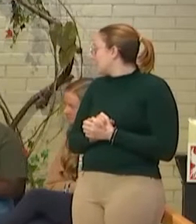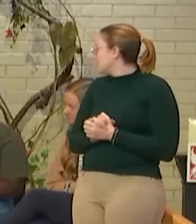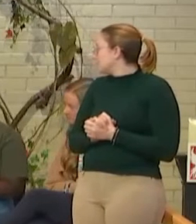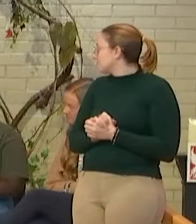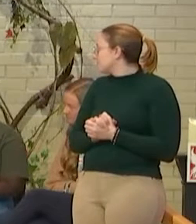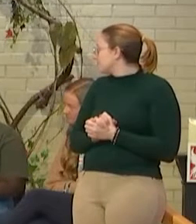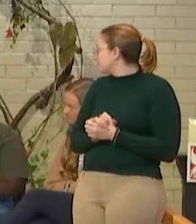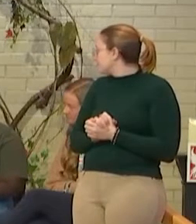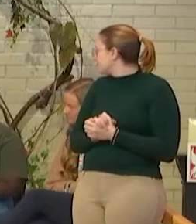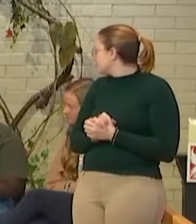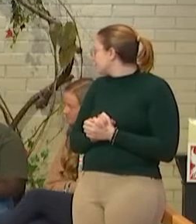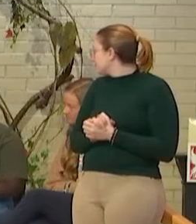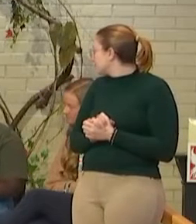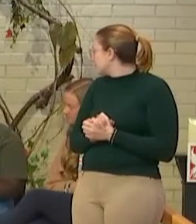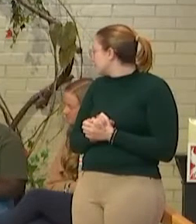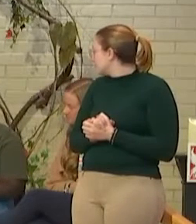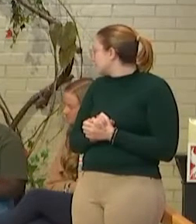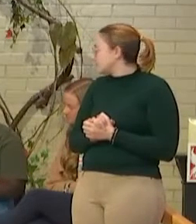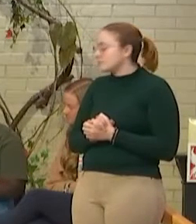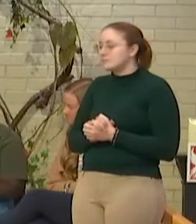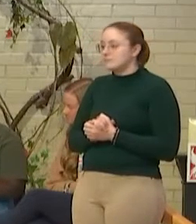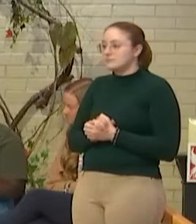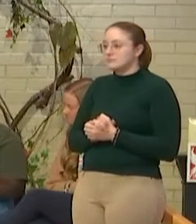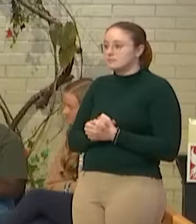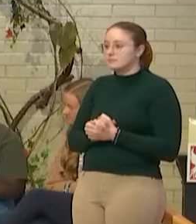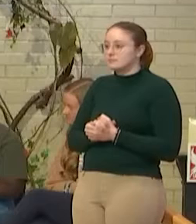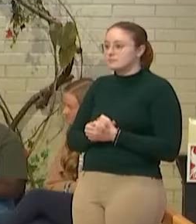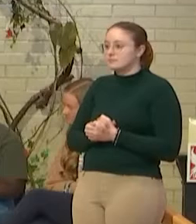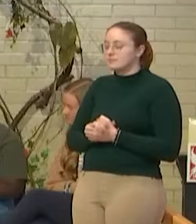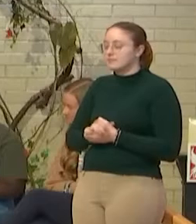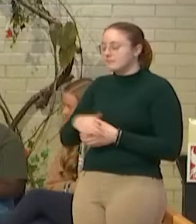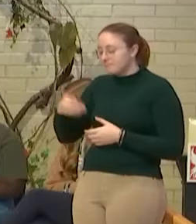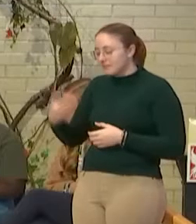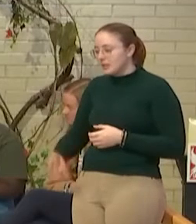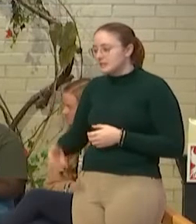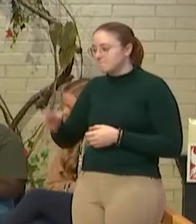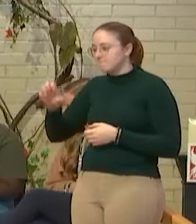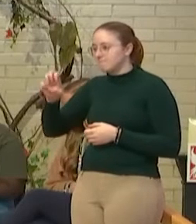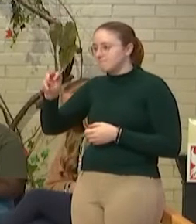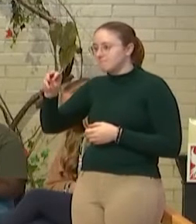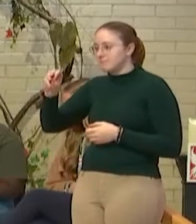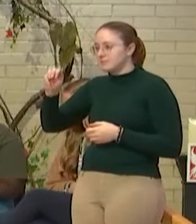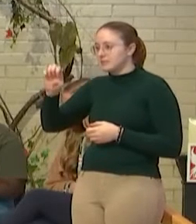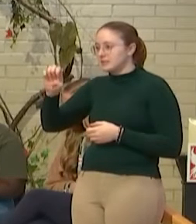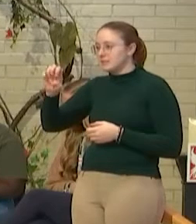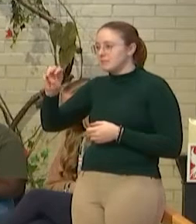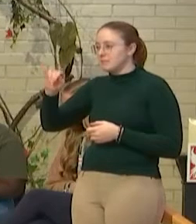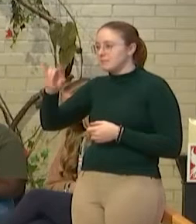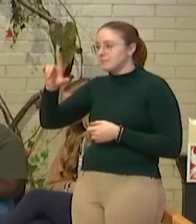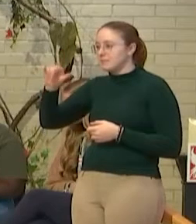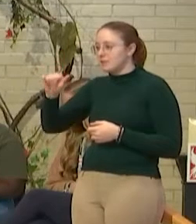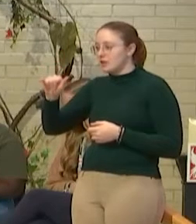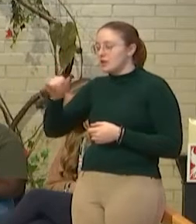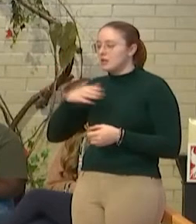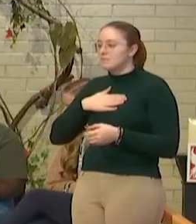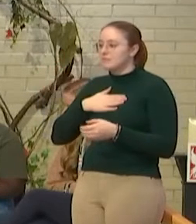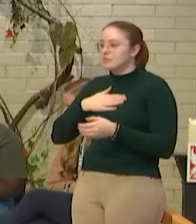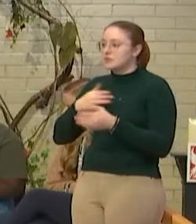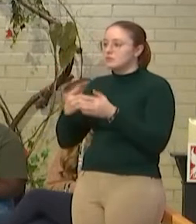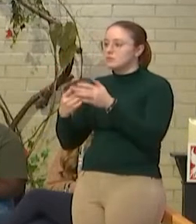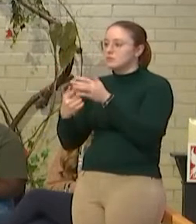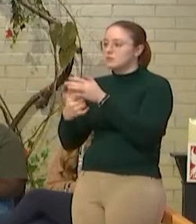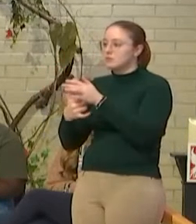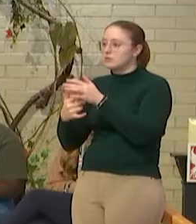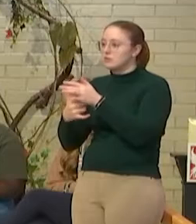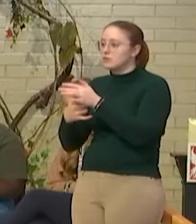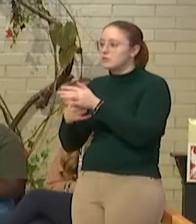accommodation for. Yeah, thank you. Hello, I'm Emily, and I'm a junior nursing major. I mostly struggle